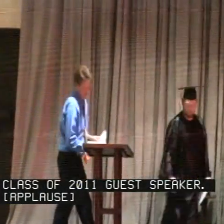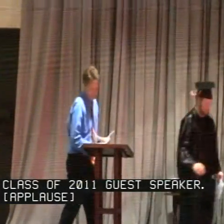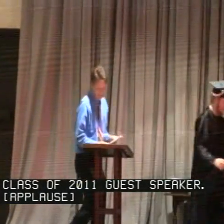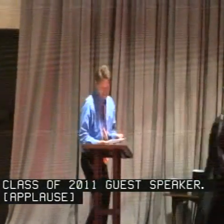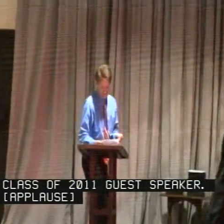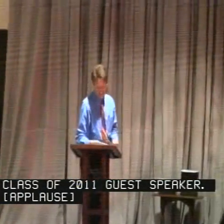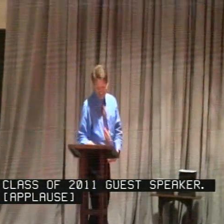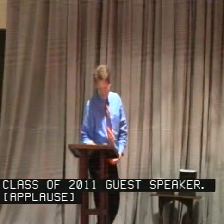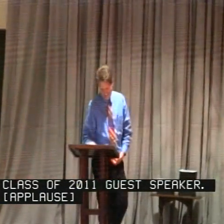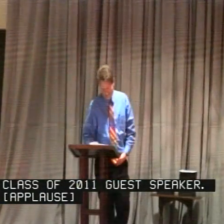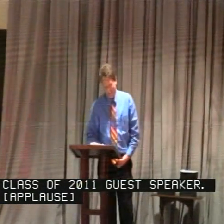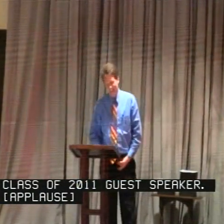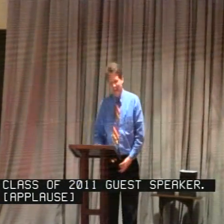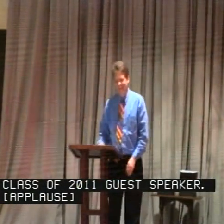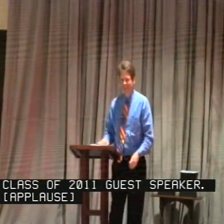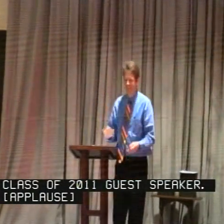Thank you so much.